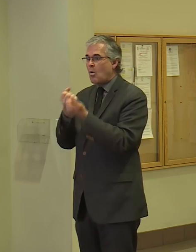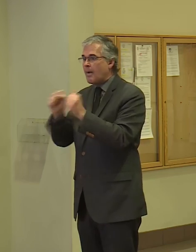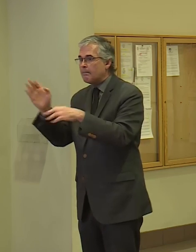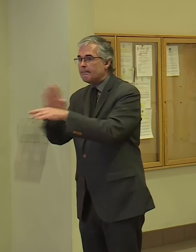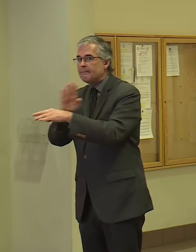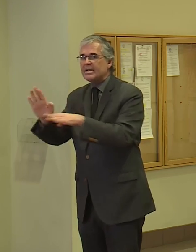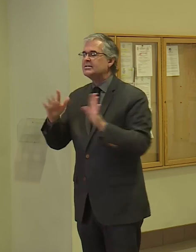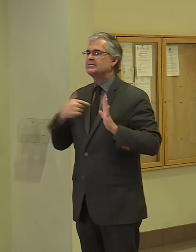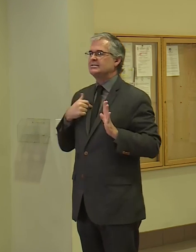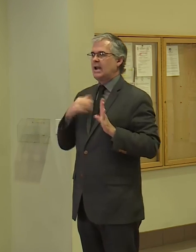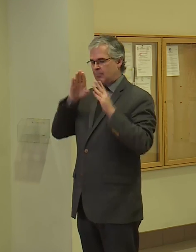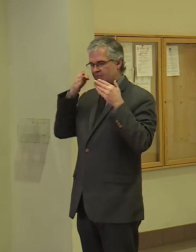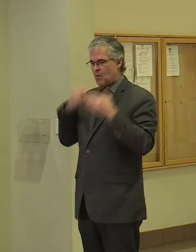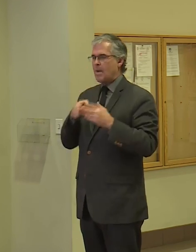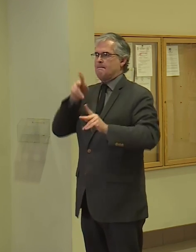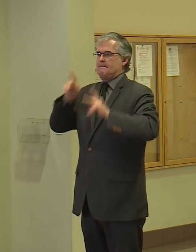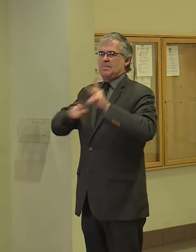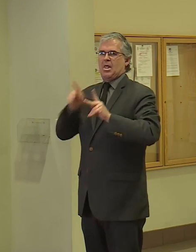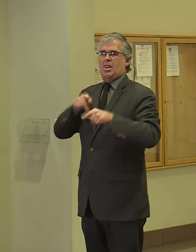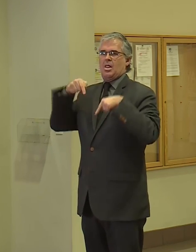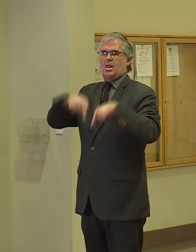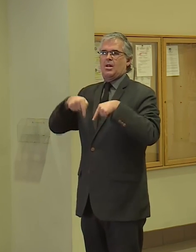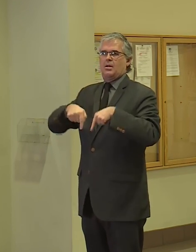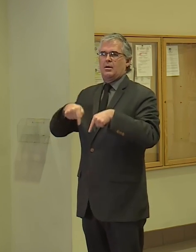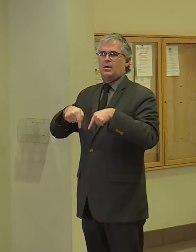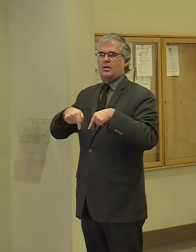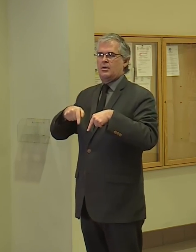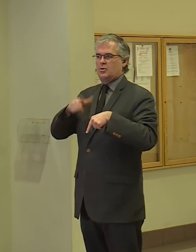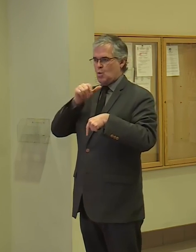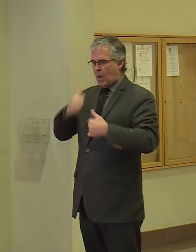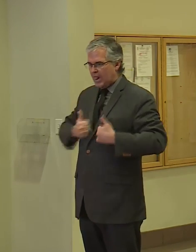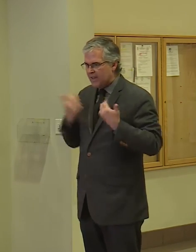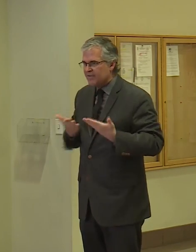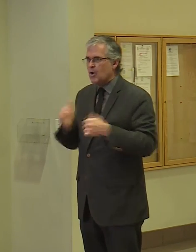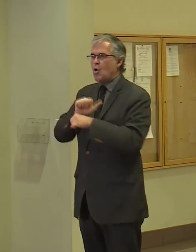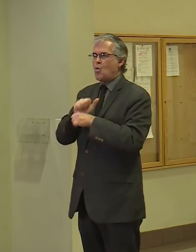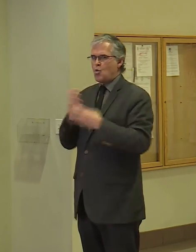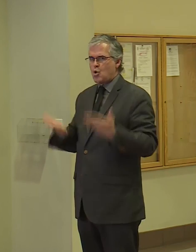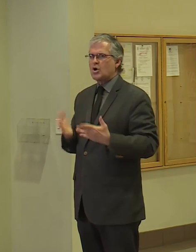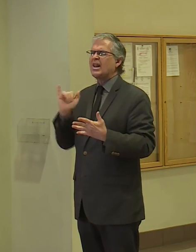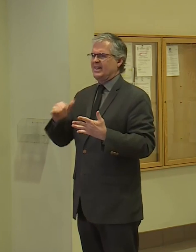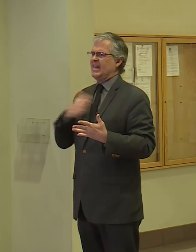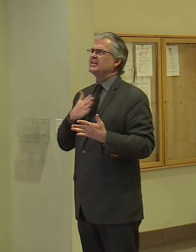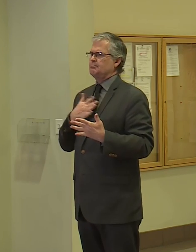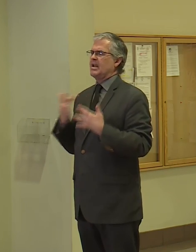Nevada our folks that live here our folks that work here that's my primary concern John